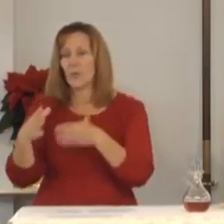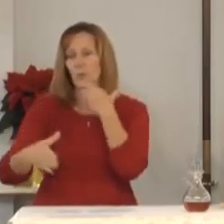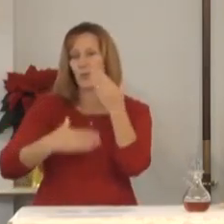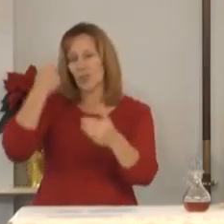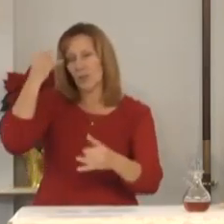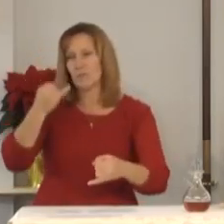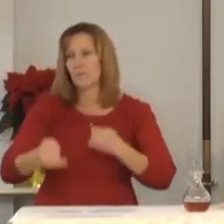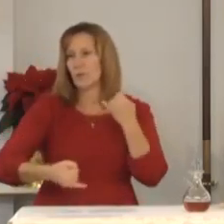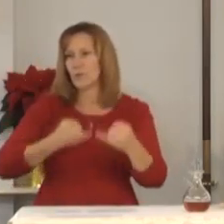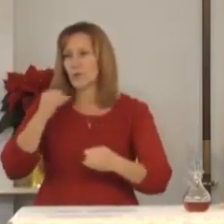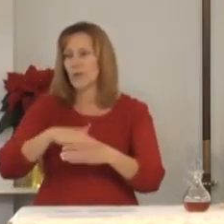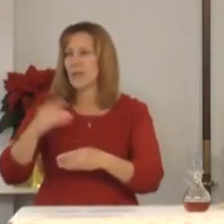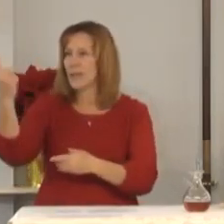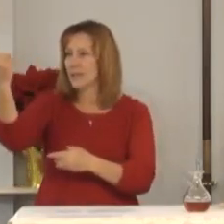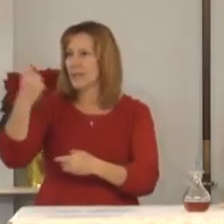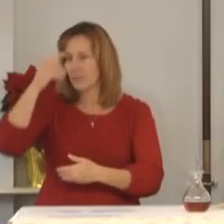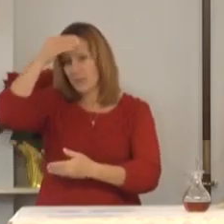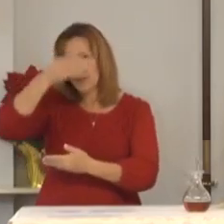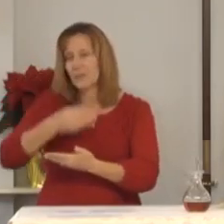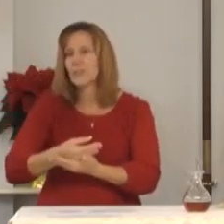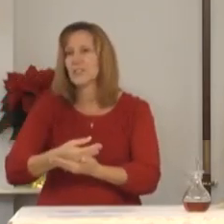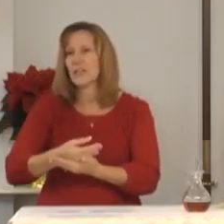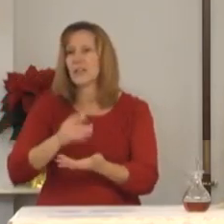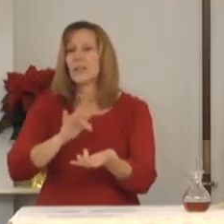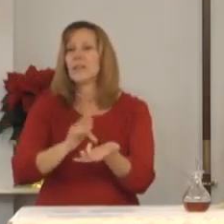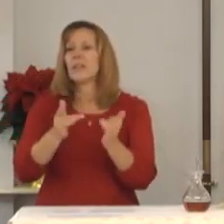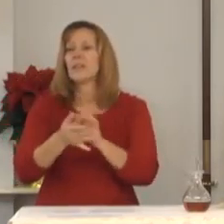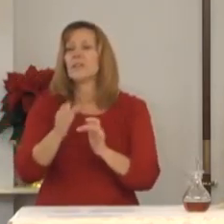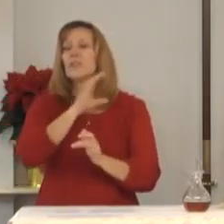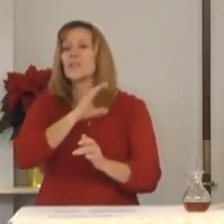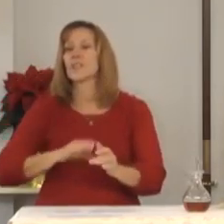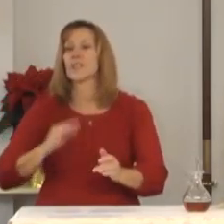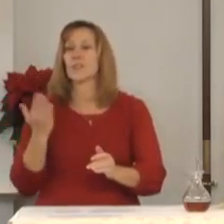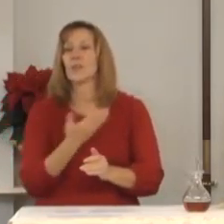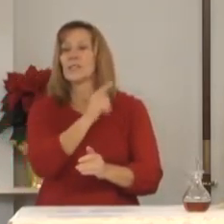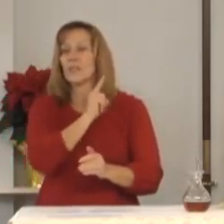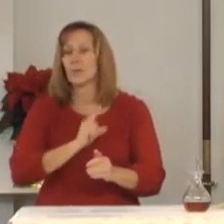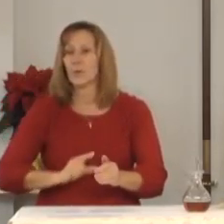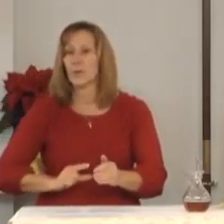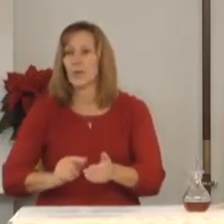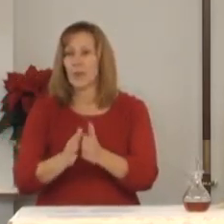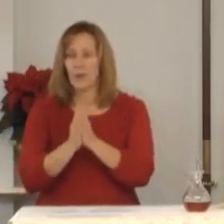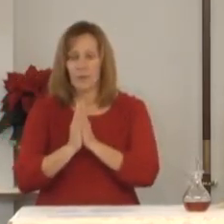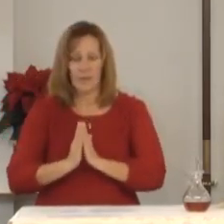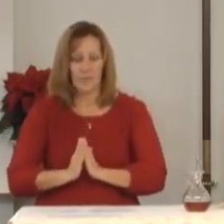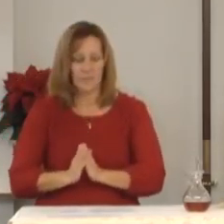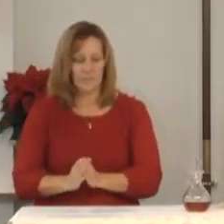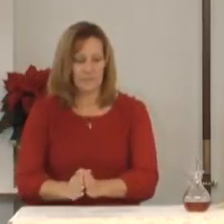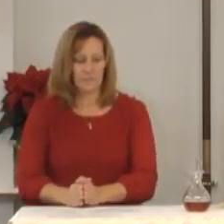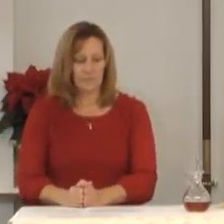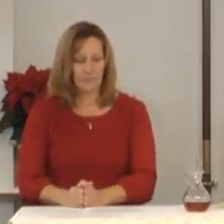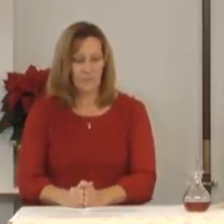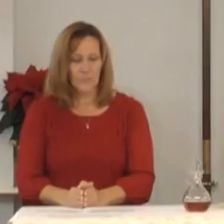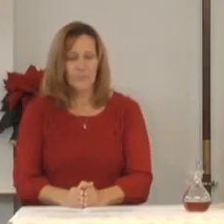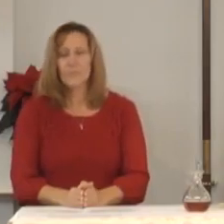for joy at the coming of your Son, Jesus Christ our Lord. Amen.